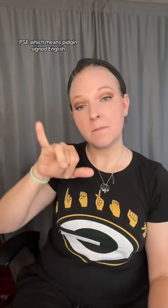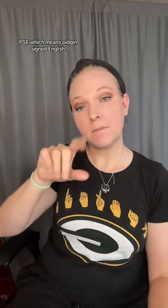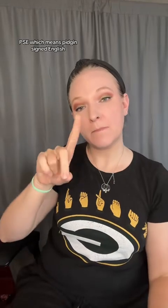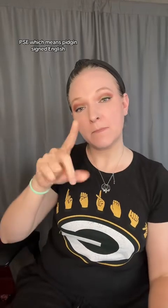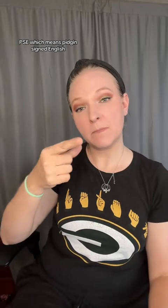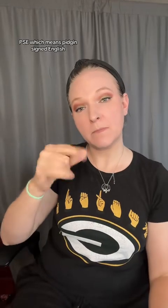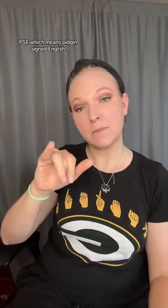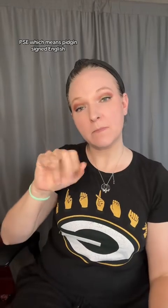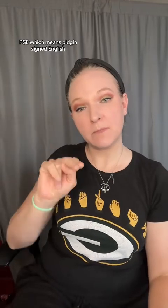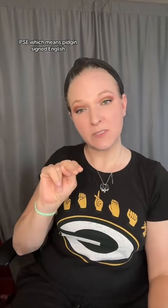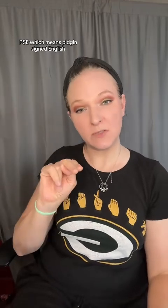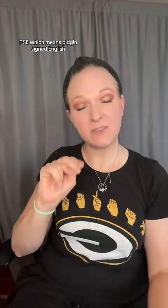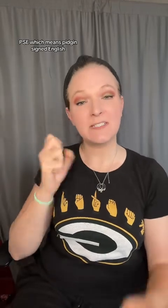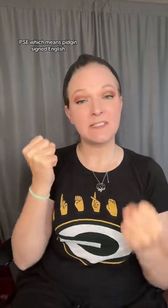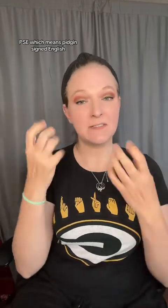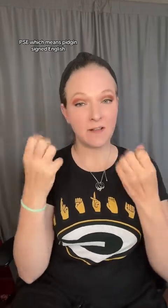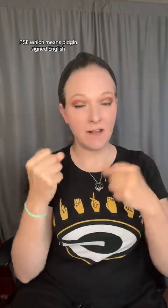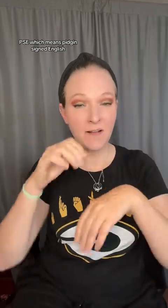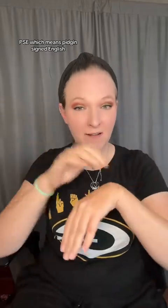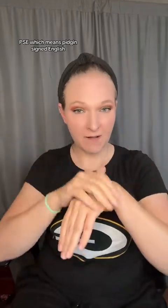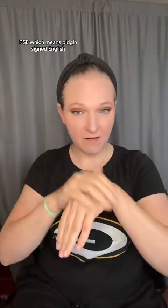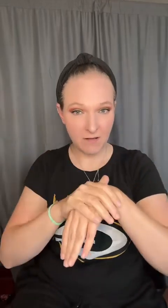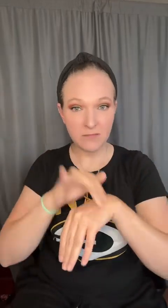PSE, which means Pidgin Signed English,